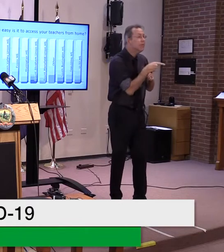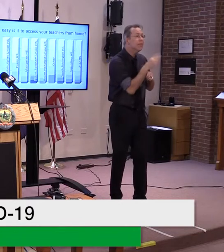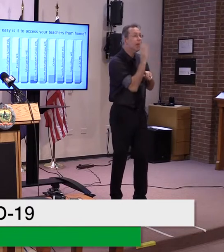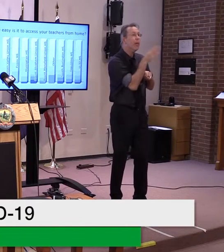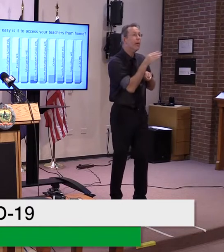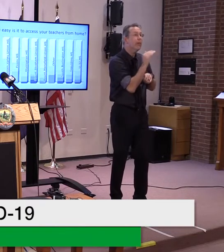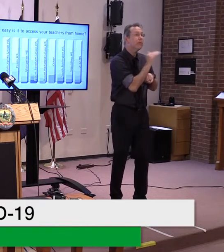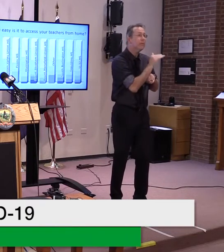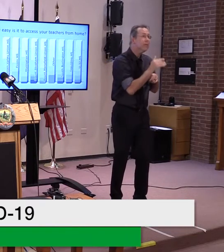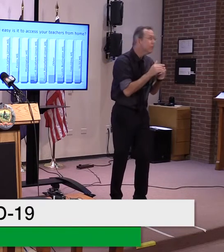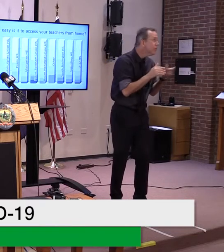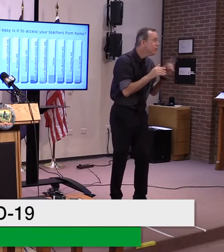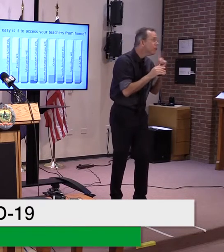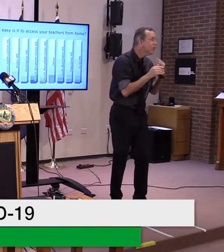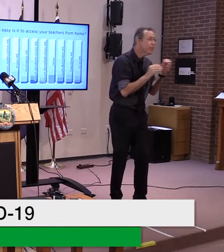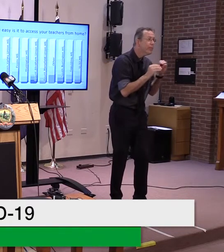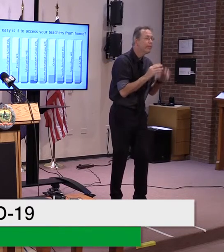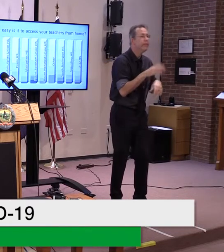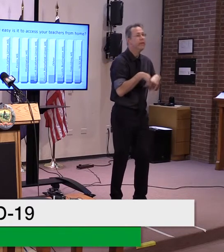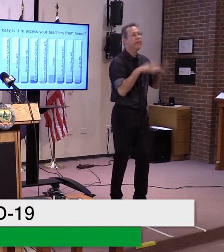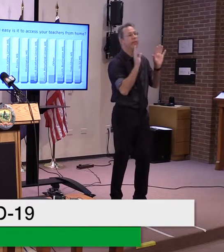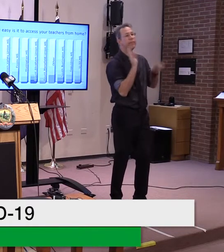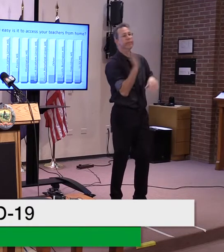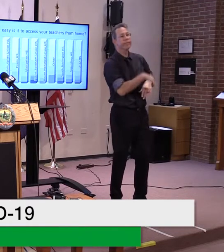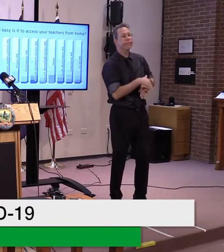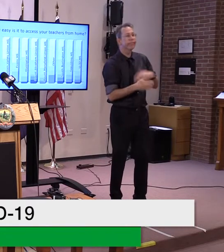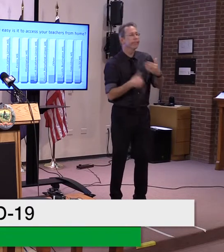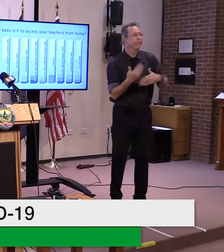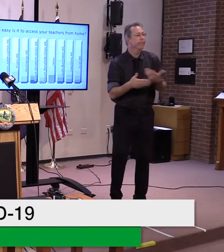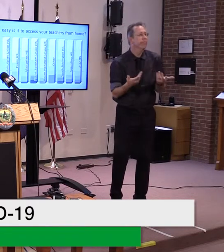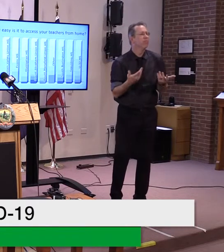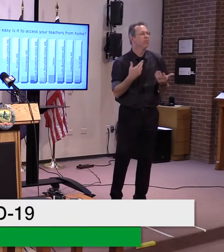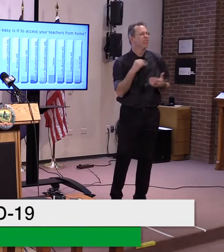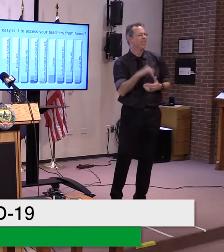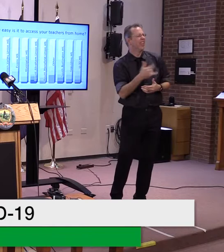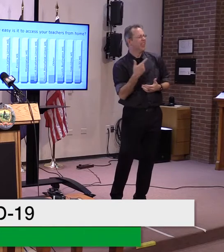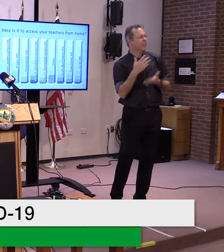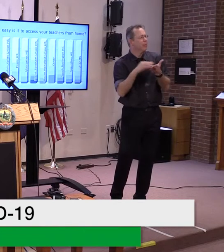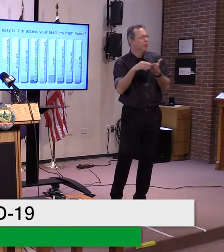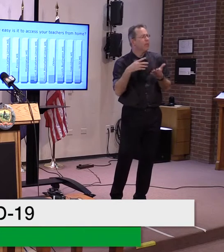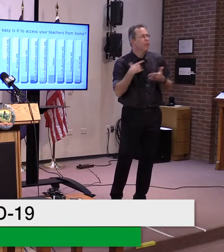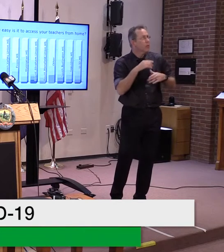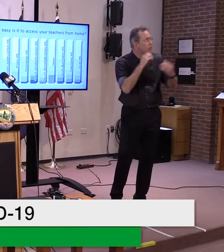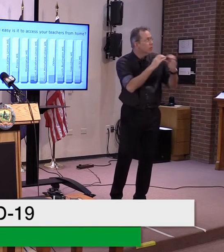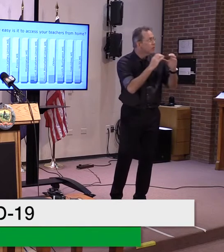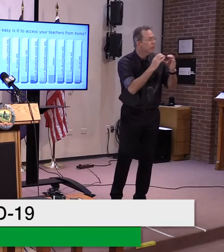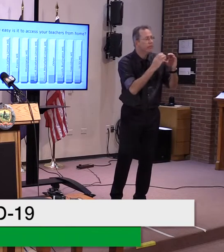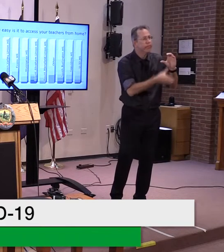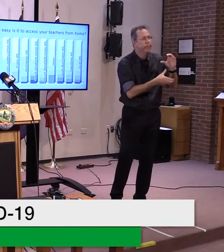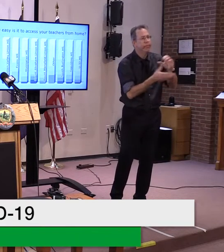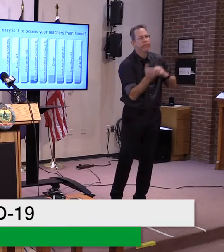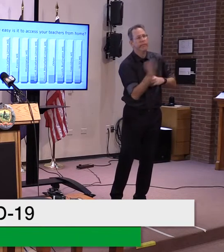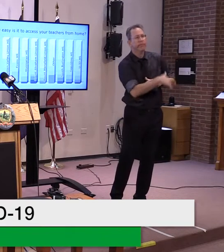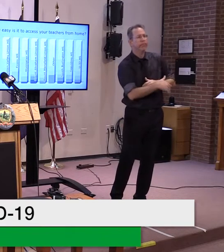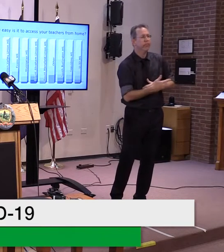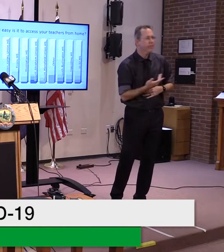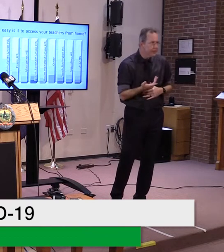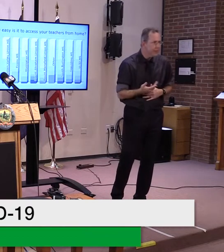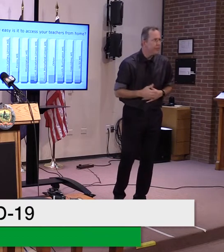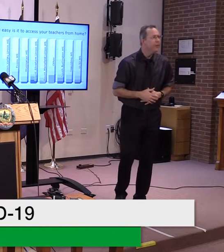not email them or just be fun about it and i think we wouldn't have this problem if we went after